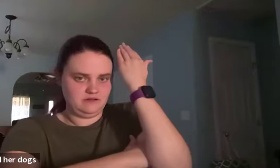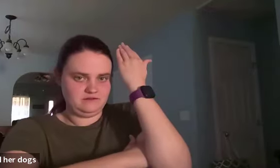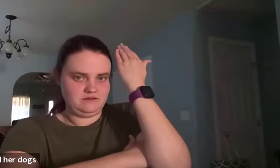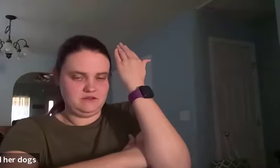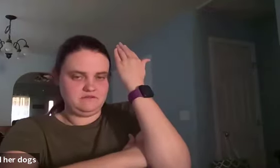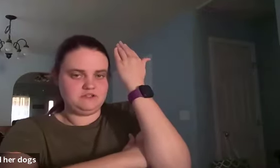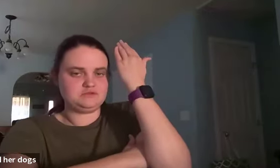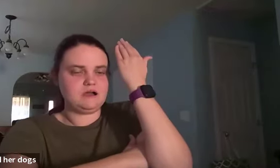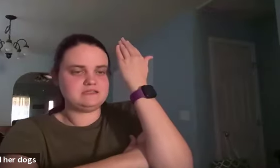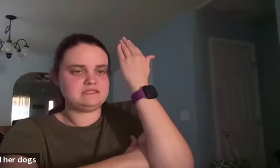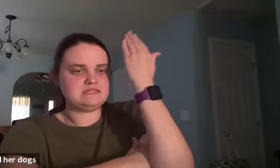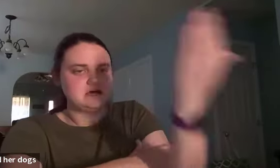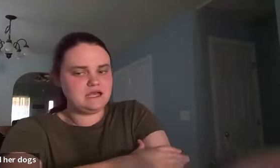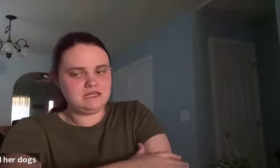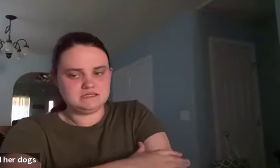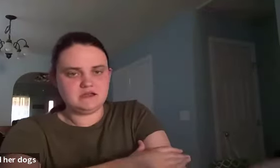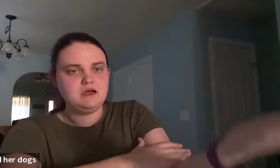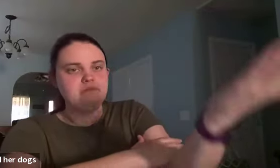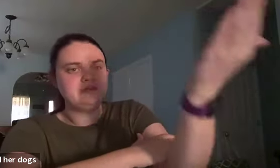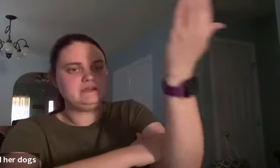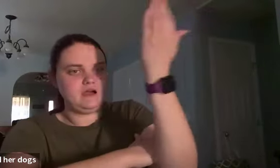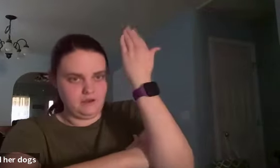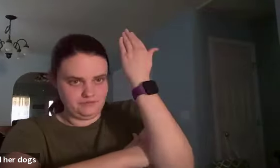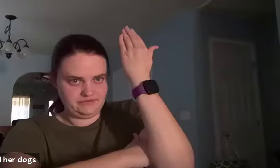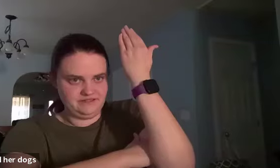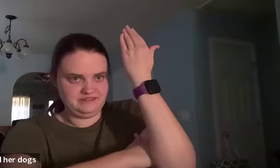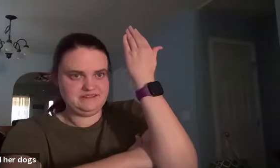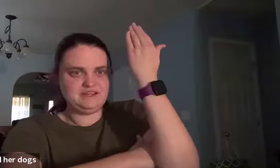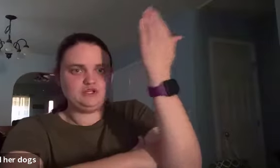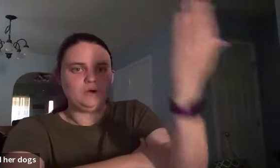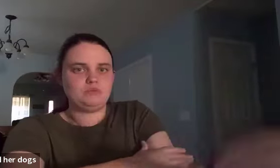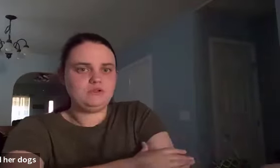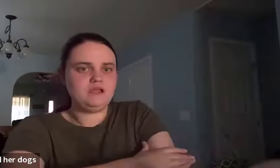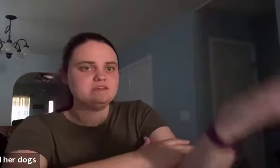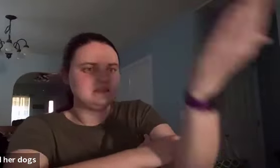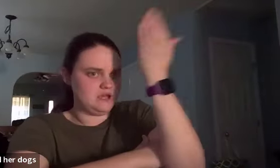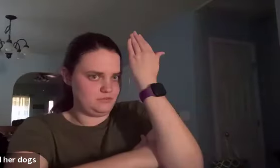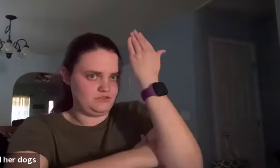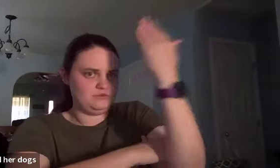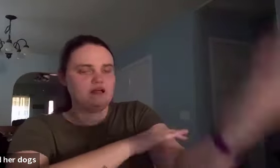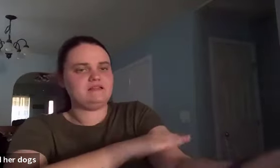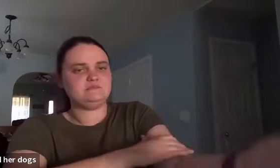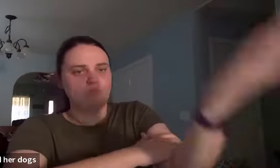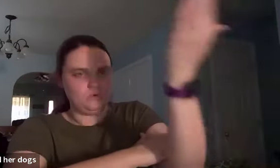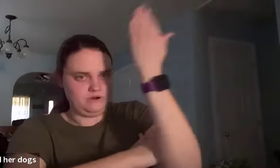Morning. Visualize the sun is coming up. You are pulling the sun up with you. Well, it's